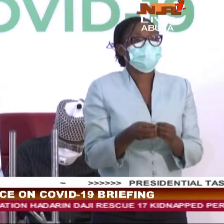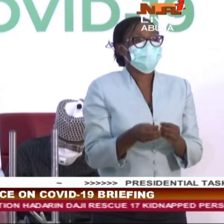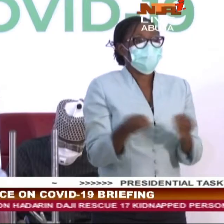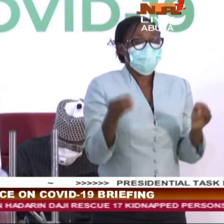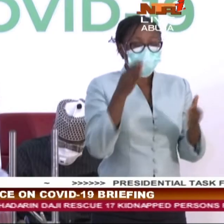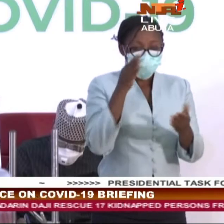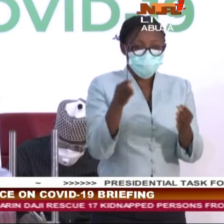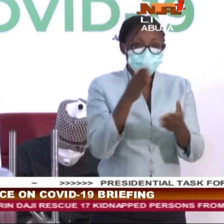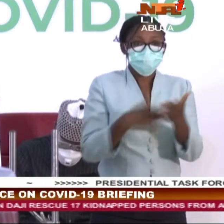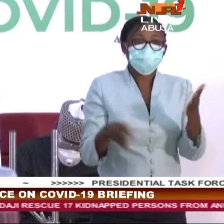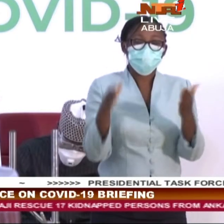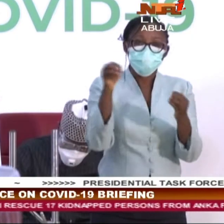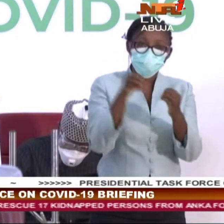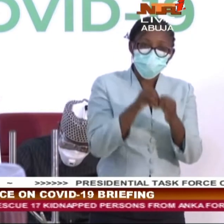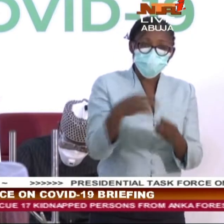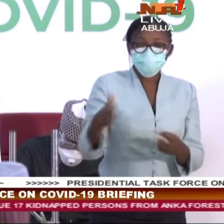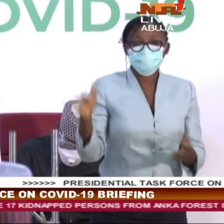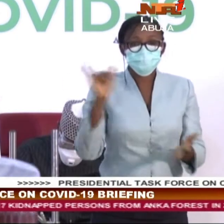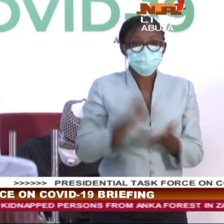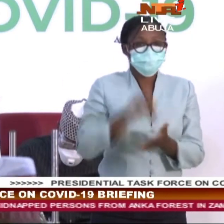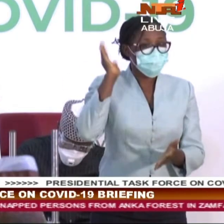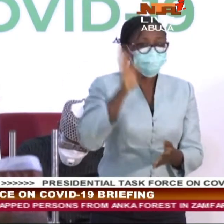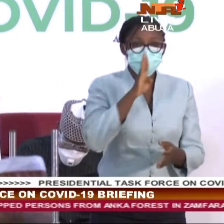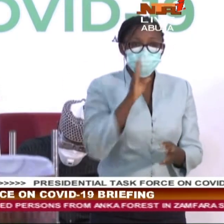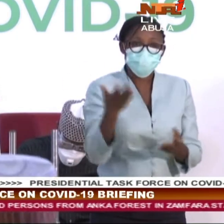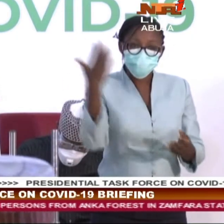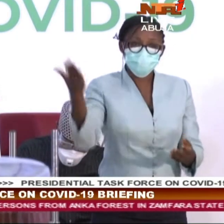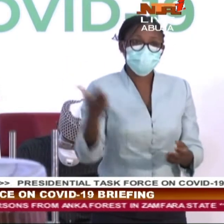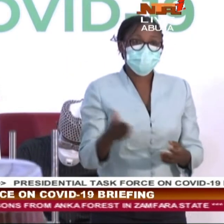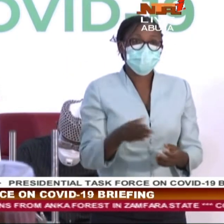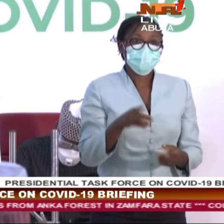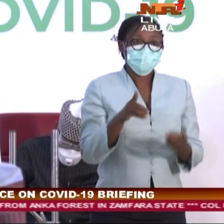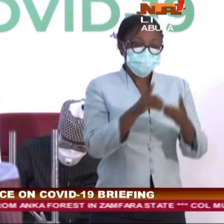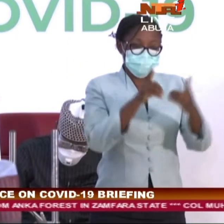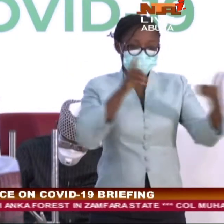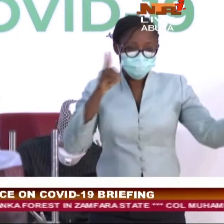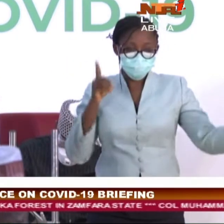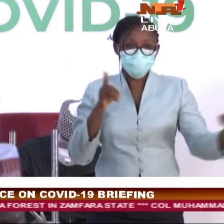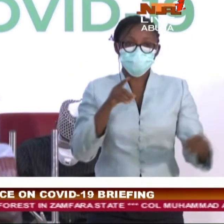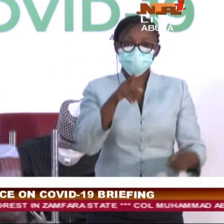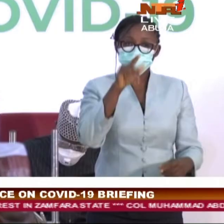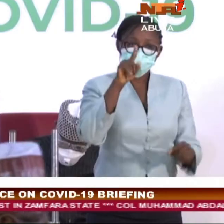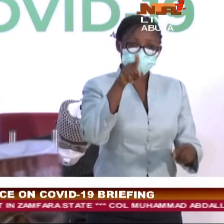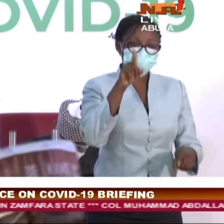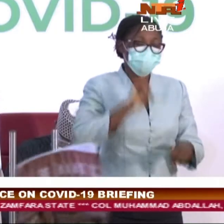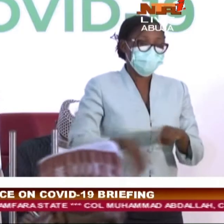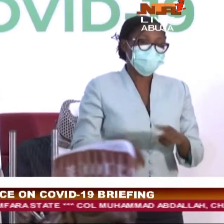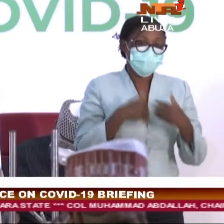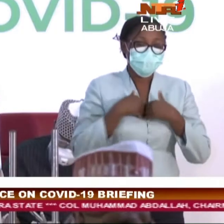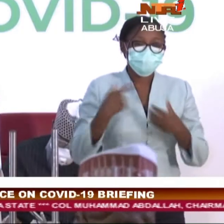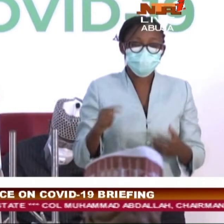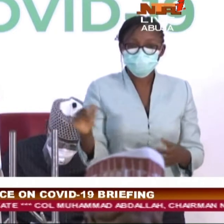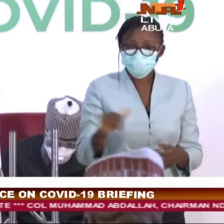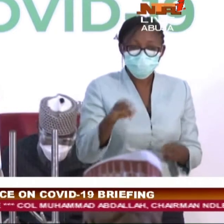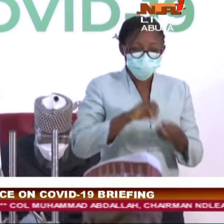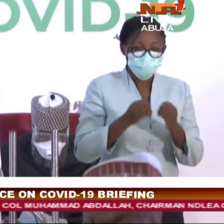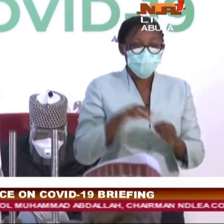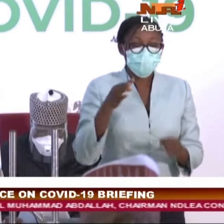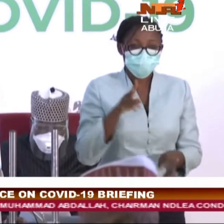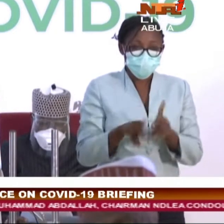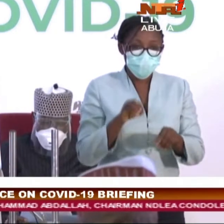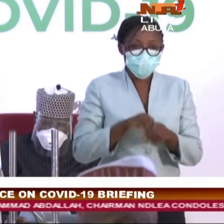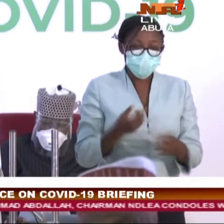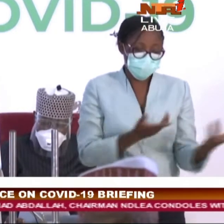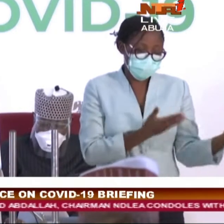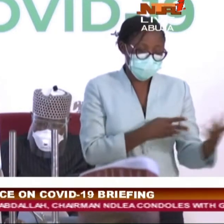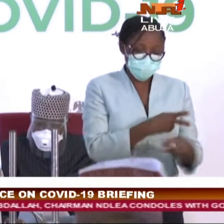added. Limitations in terms of physical distancing. We cannot have the same number of people in a waiting area. So all these